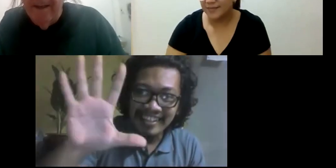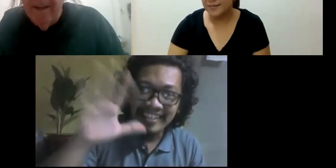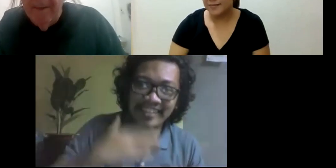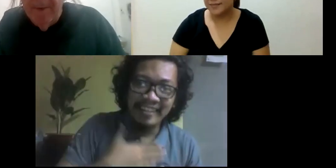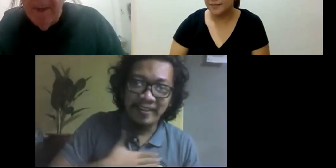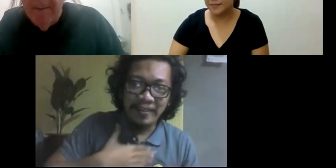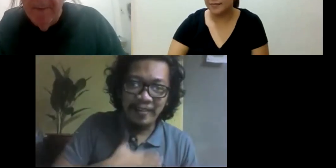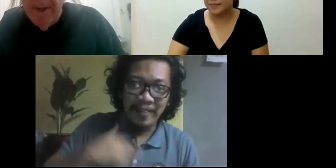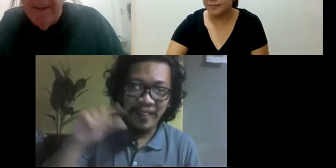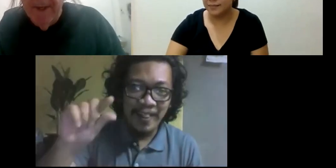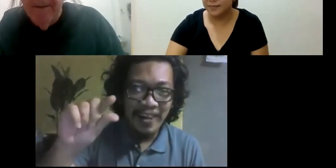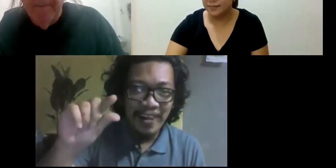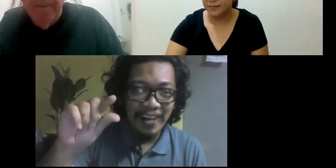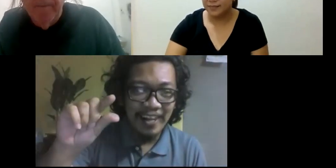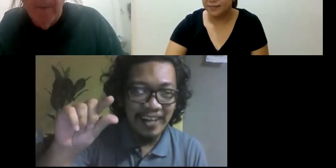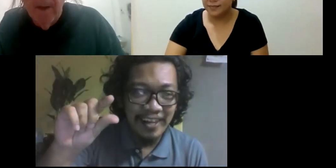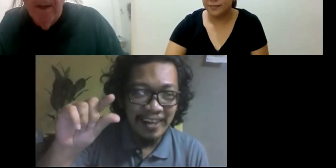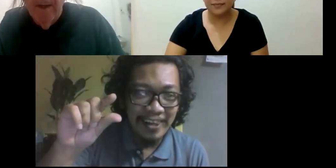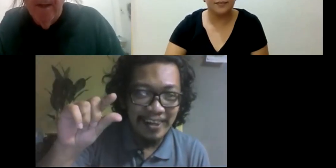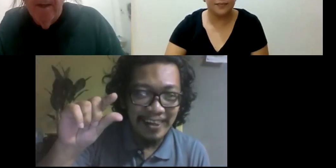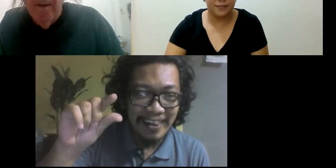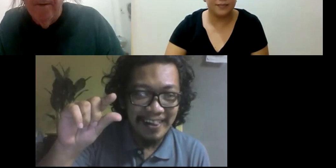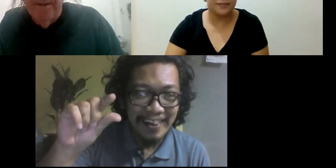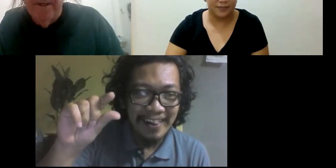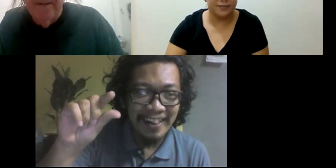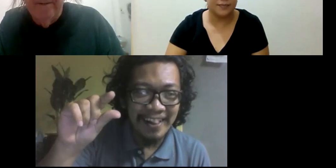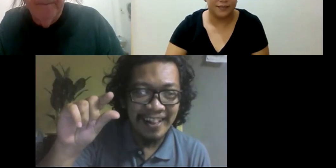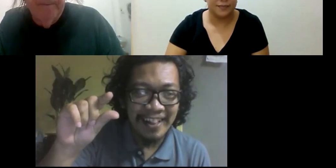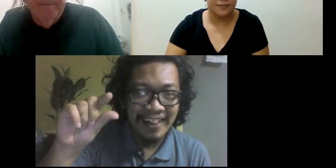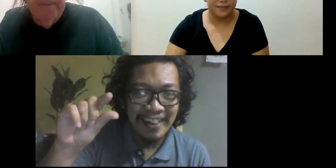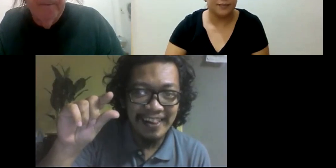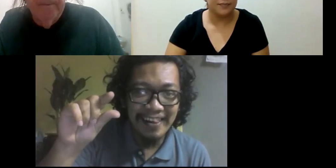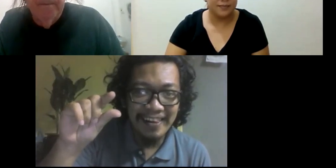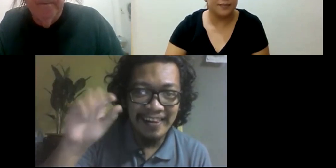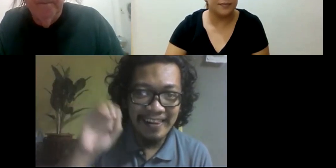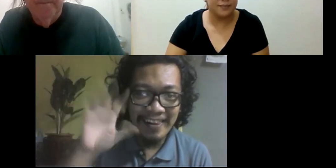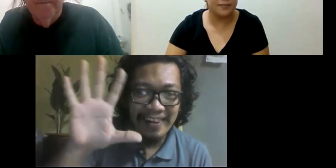yeah, sign, let me sir? pull it up again. Hold on a second.